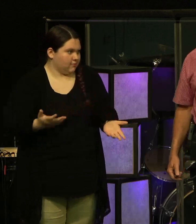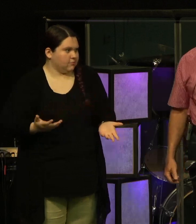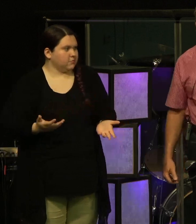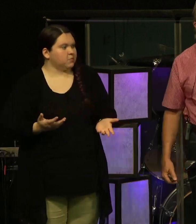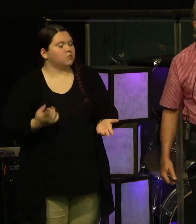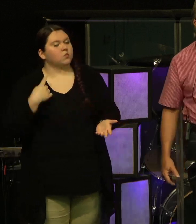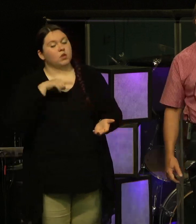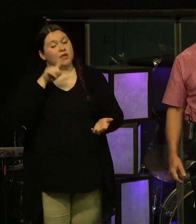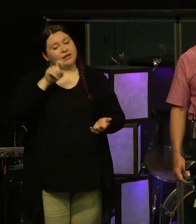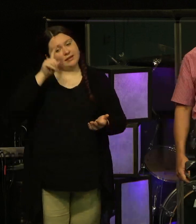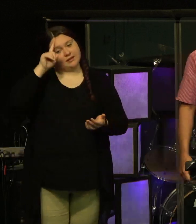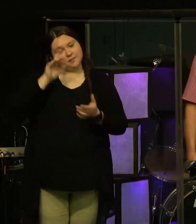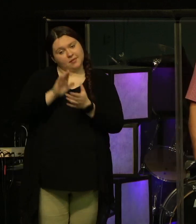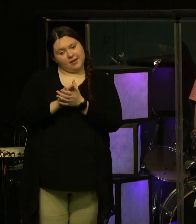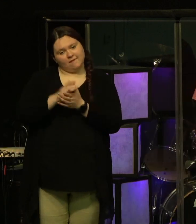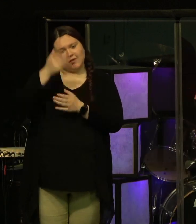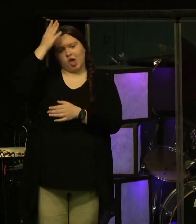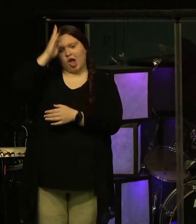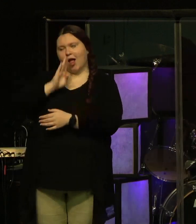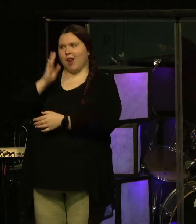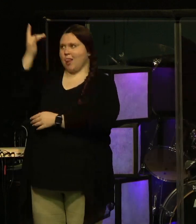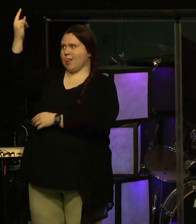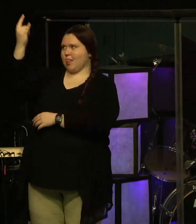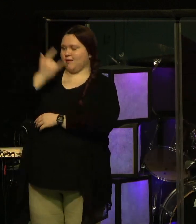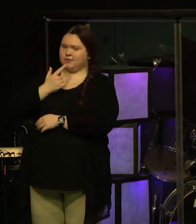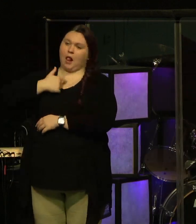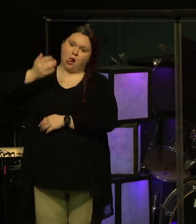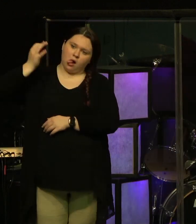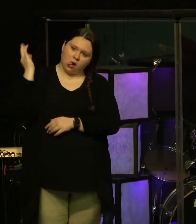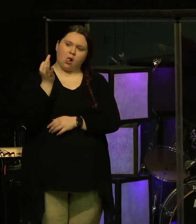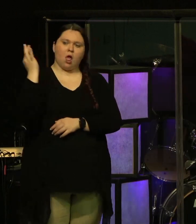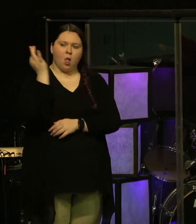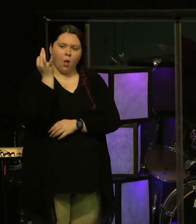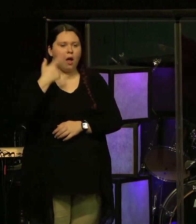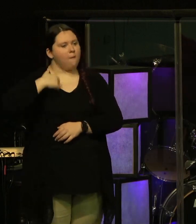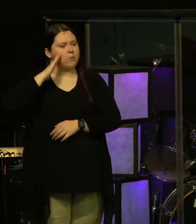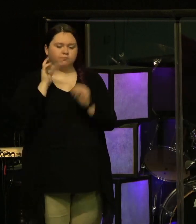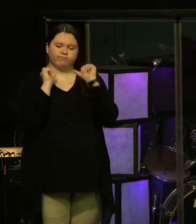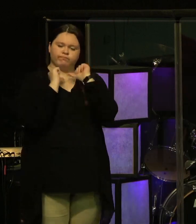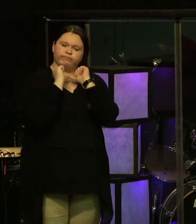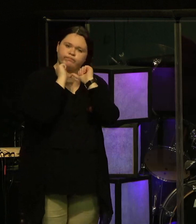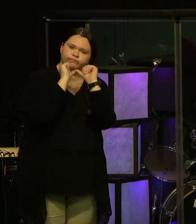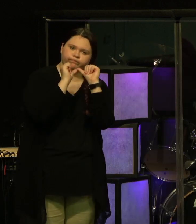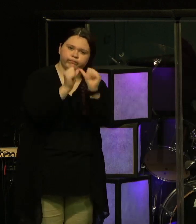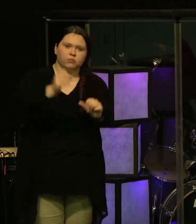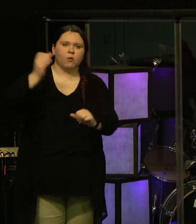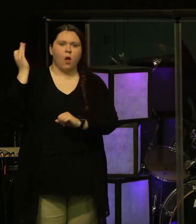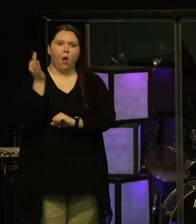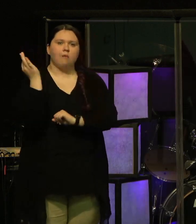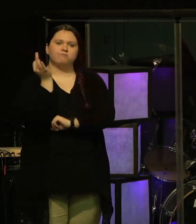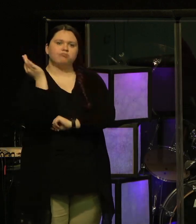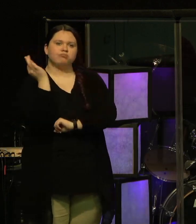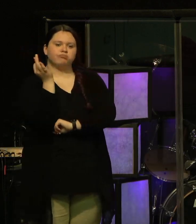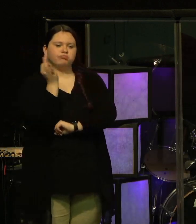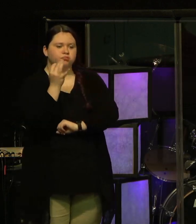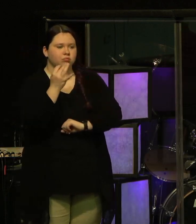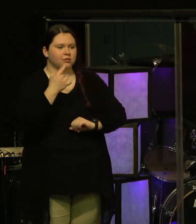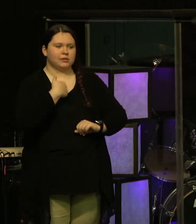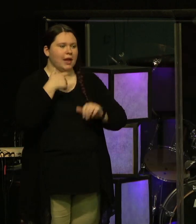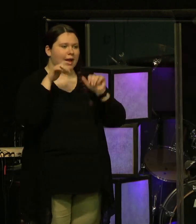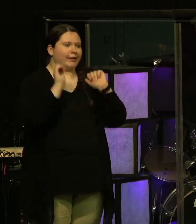need to believe that God loves us. And I've preached it and preached it, and I'll keep preaching it as long as I'm able